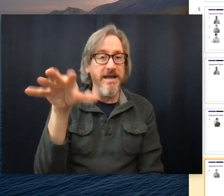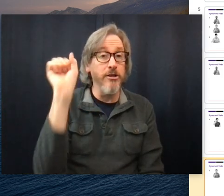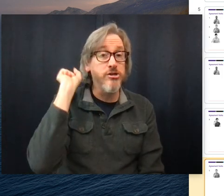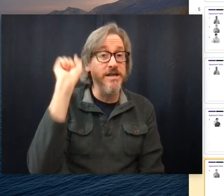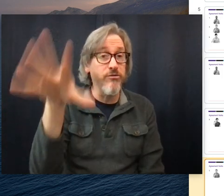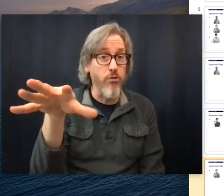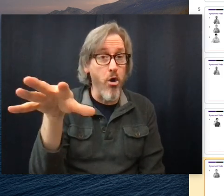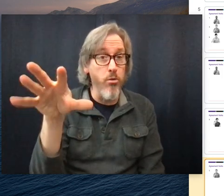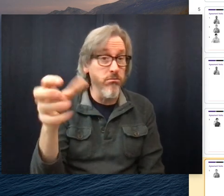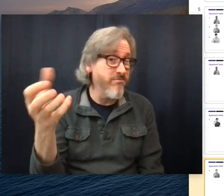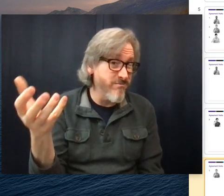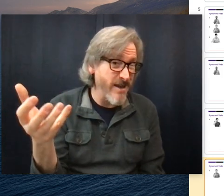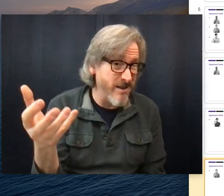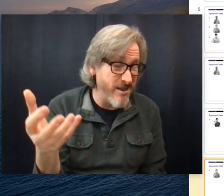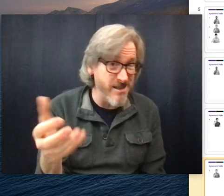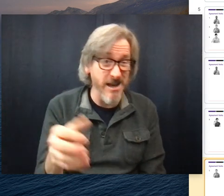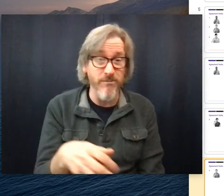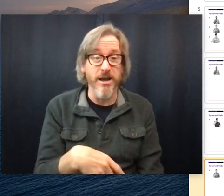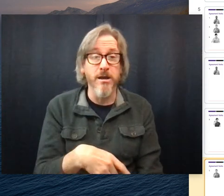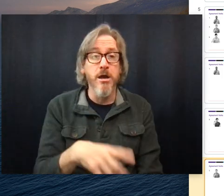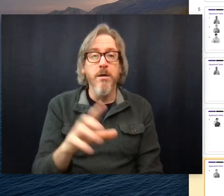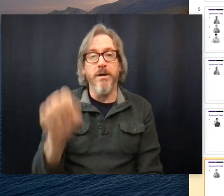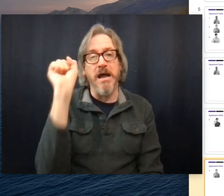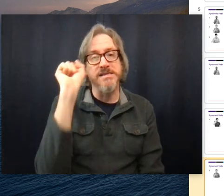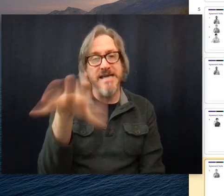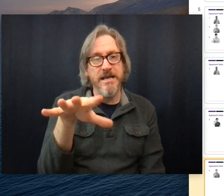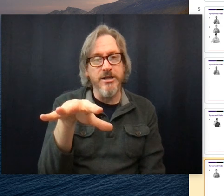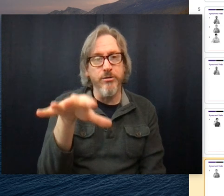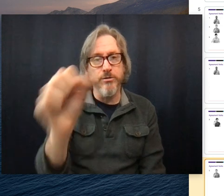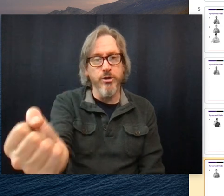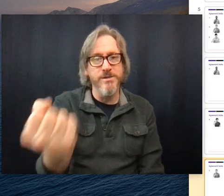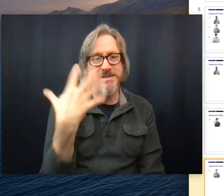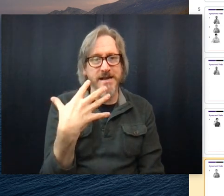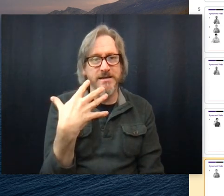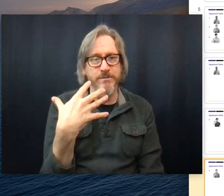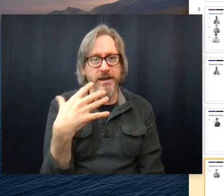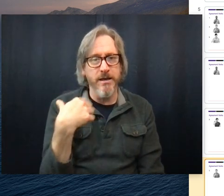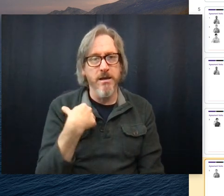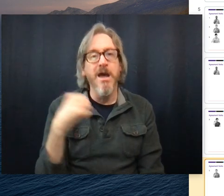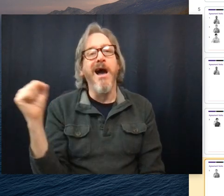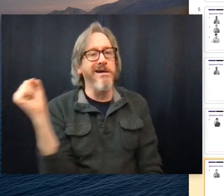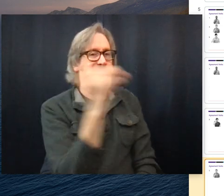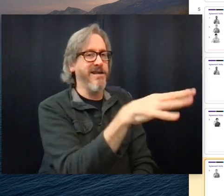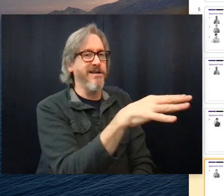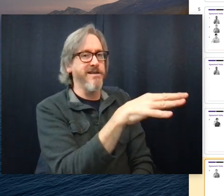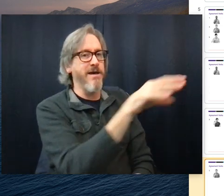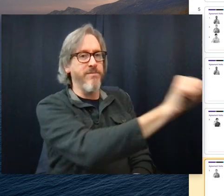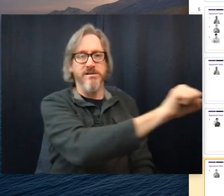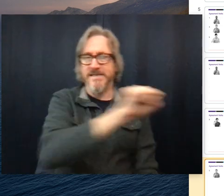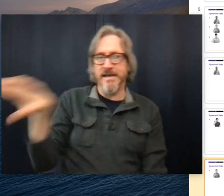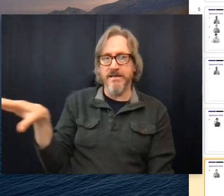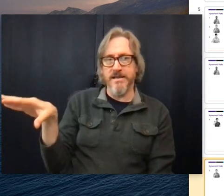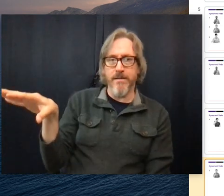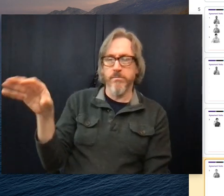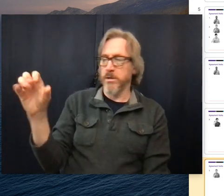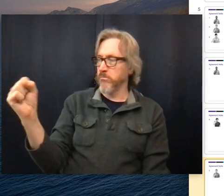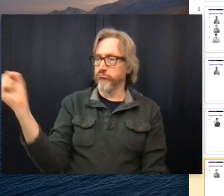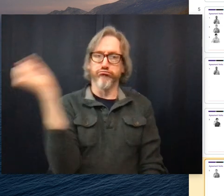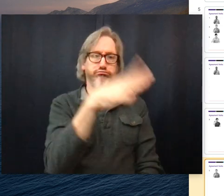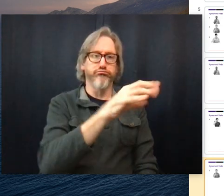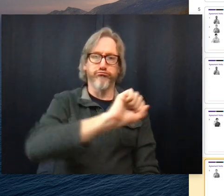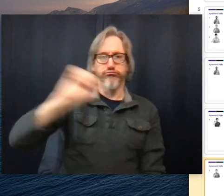Send. It looks like throw, basically is the same thing. But I'll send it to you. You send it to me. I'll send it to them. They'll send it to them.